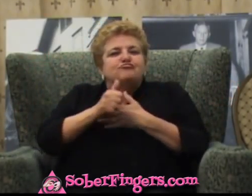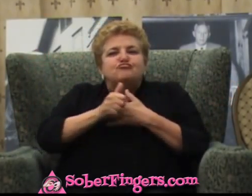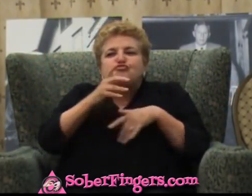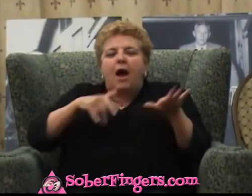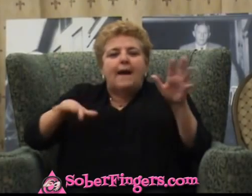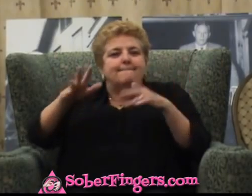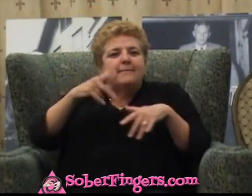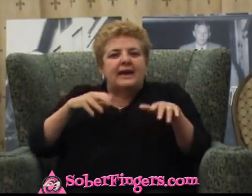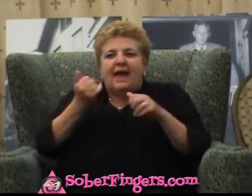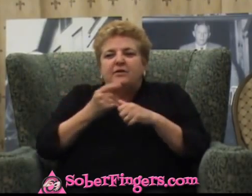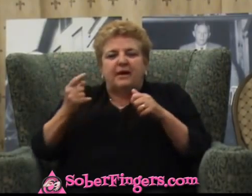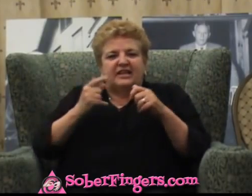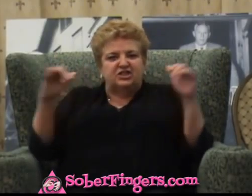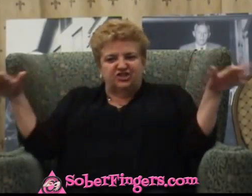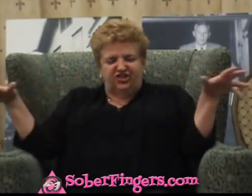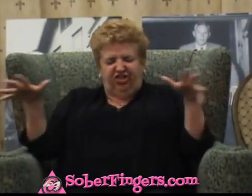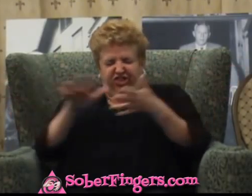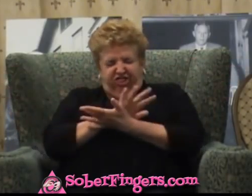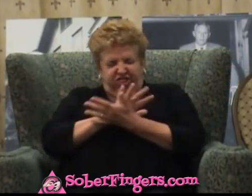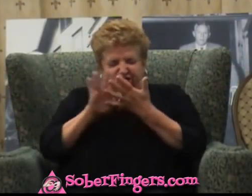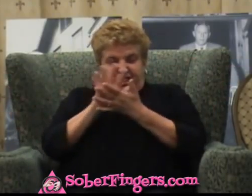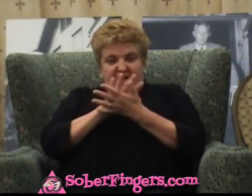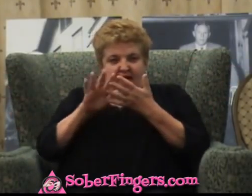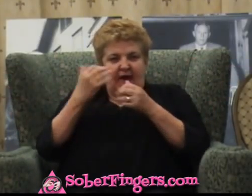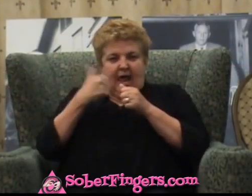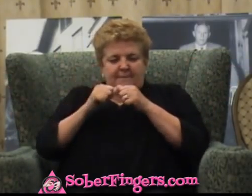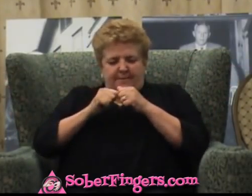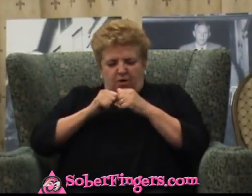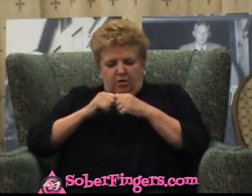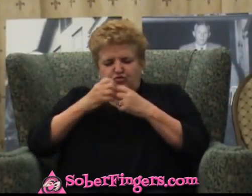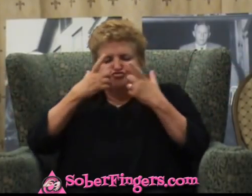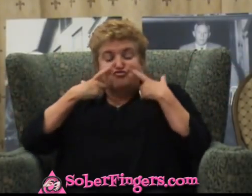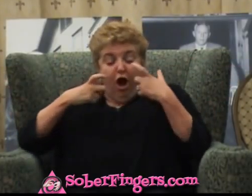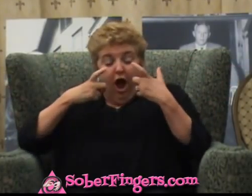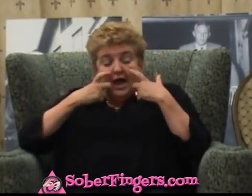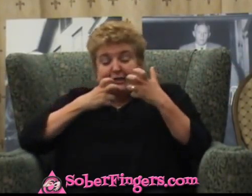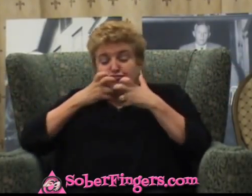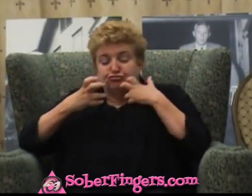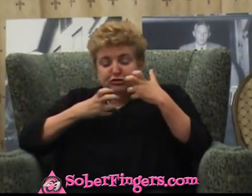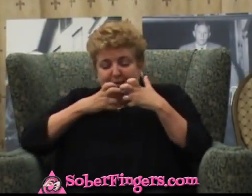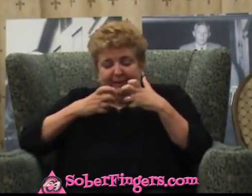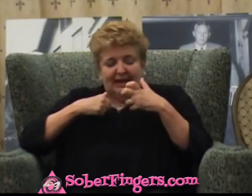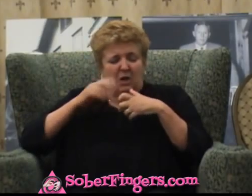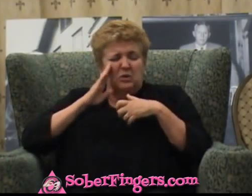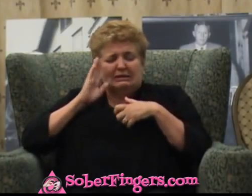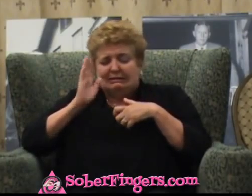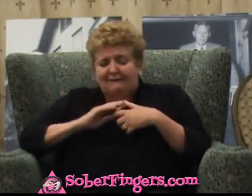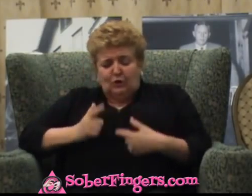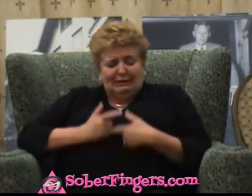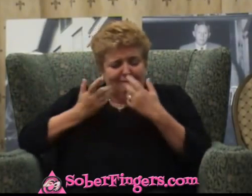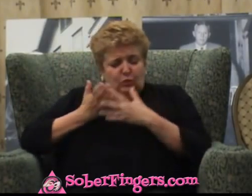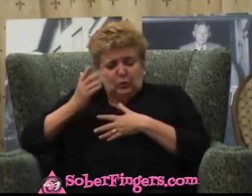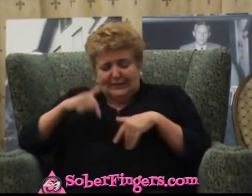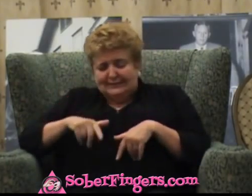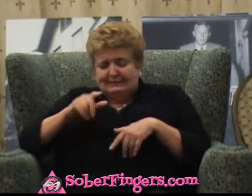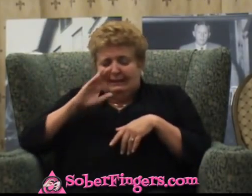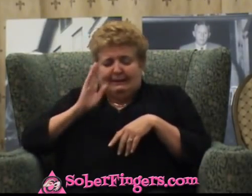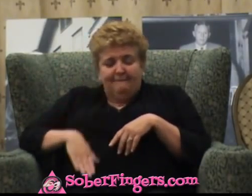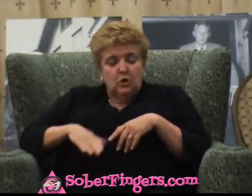I remember just screaming and crying into my pillow, thinking, I'll never get through this. I'll never get through this. For the first 3 years of my